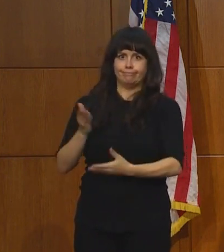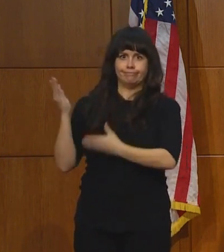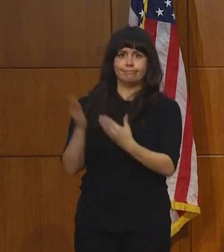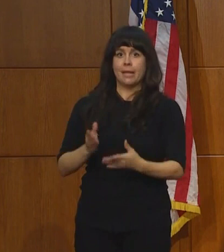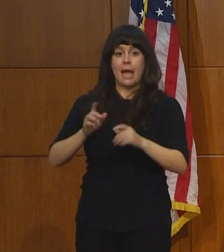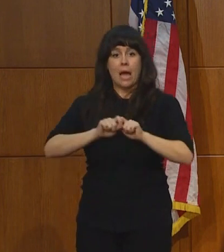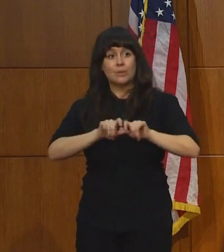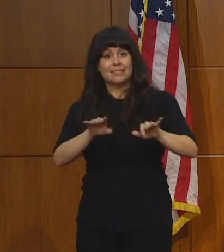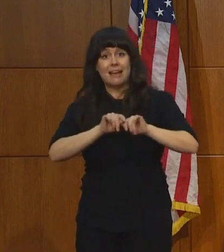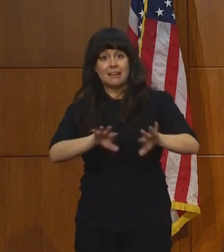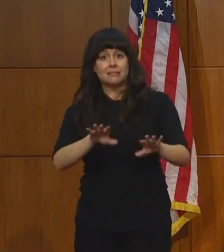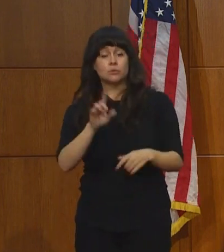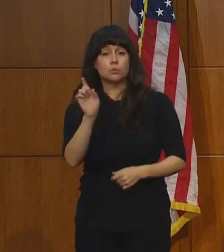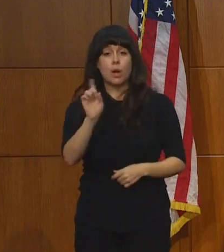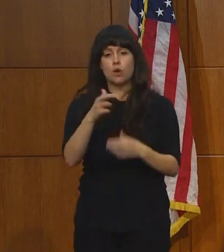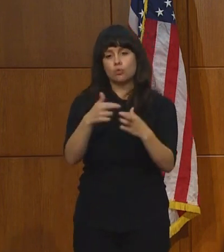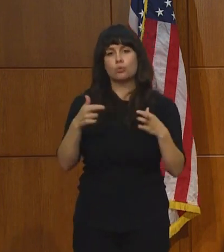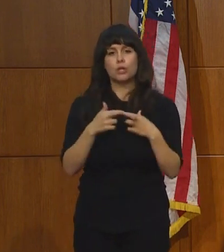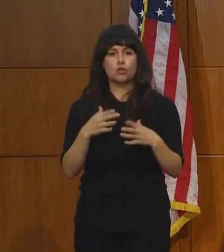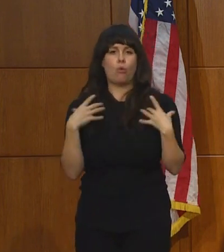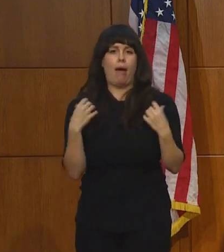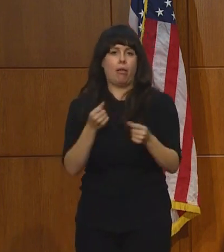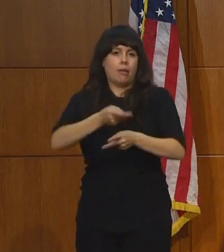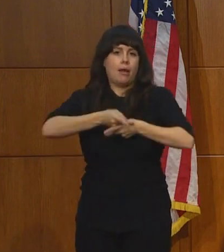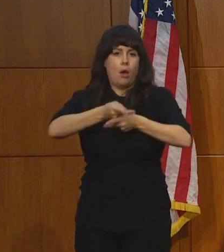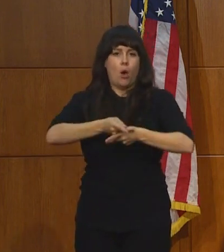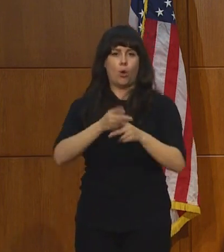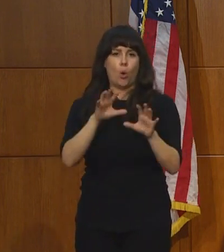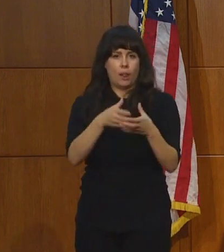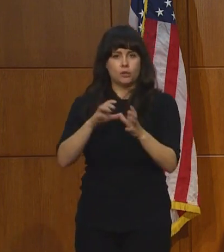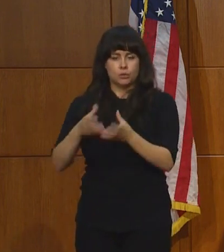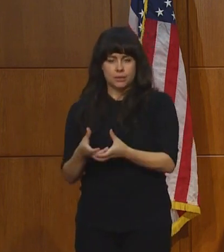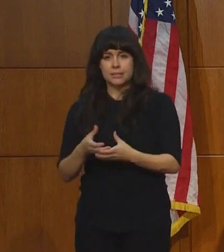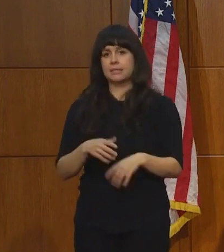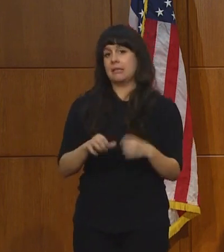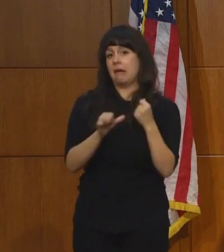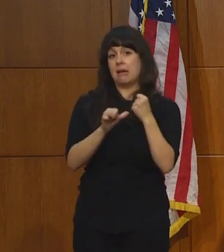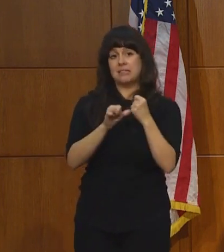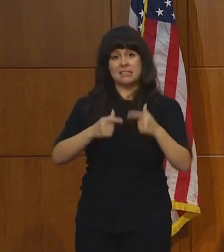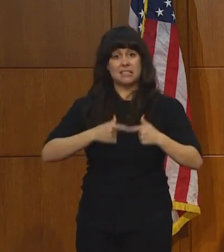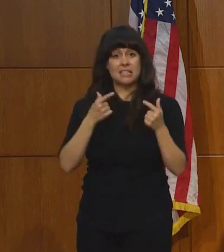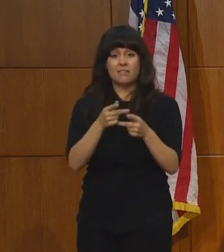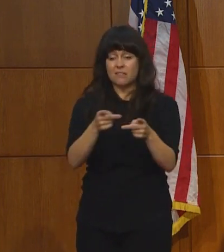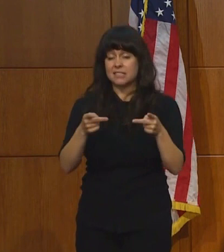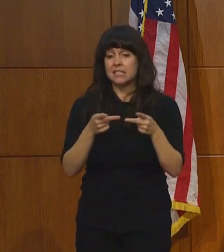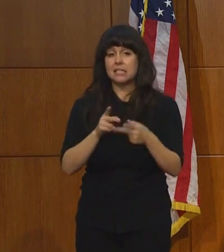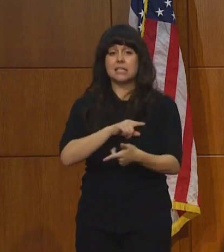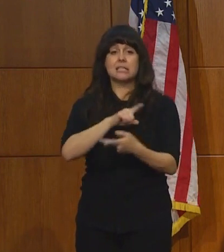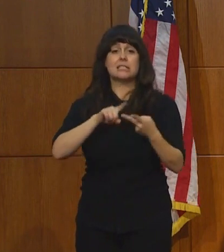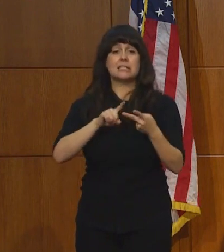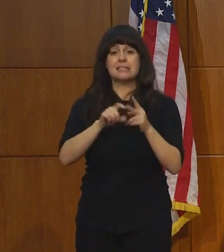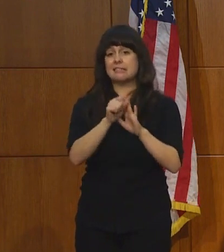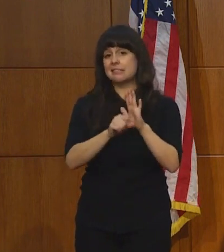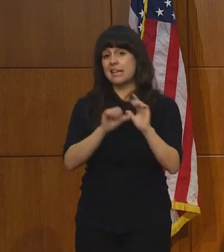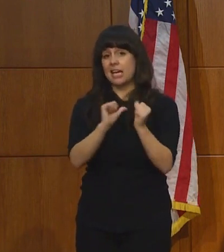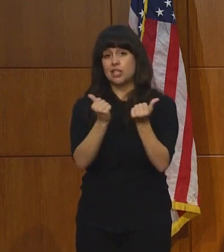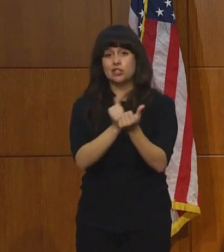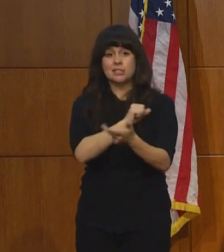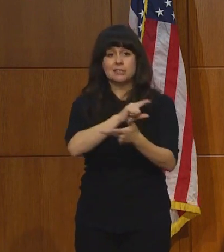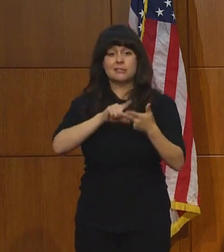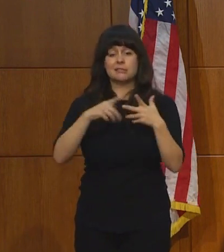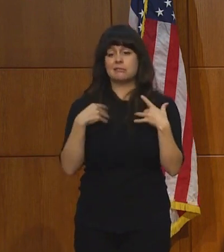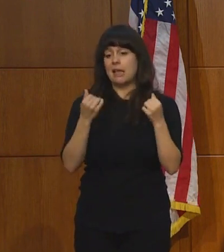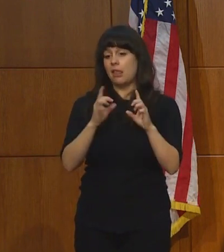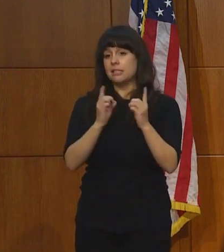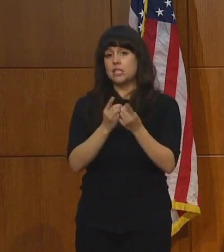regional healthcare coalitions, local jurisdictions, assisted living facilities, state agencies, and health districts as